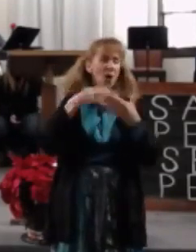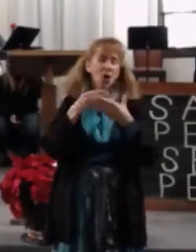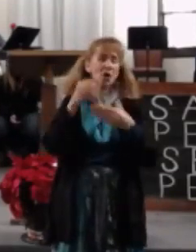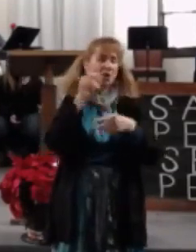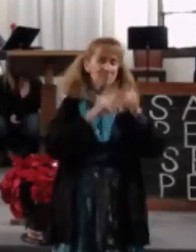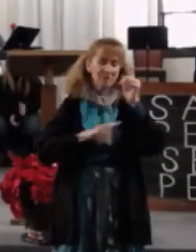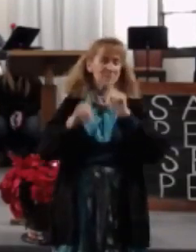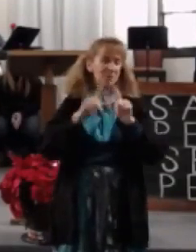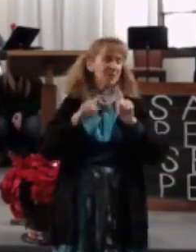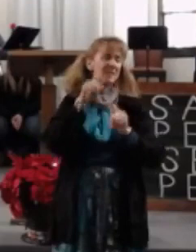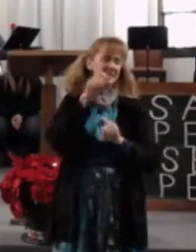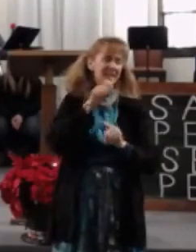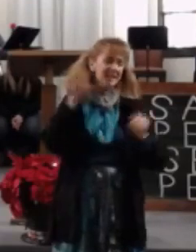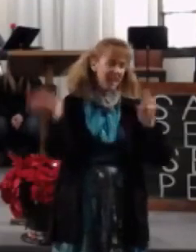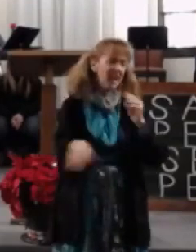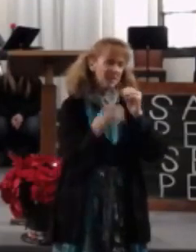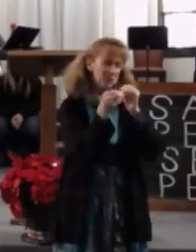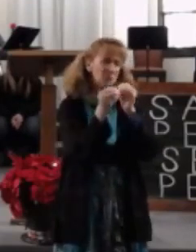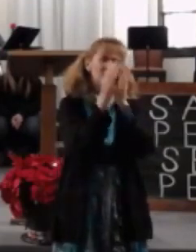everybody here.